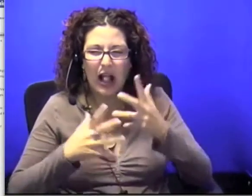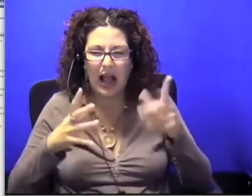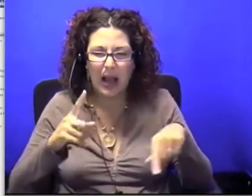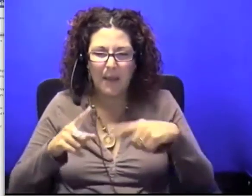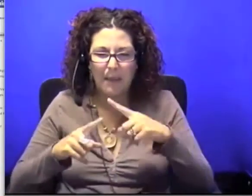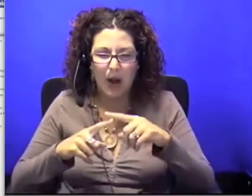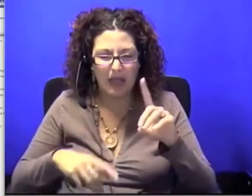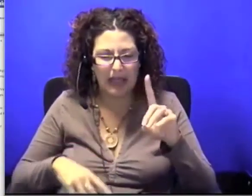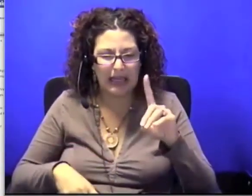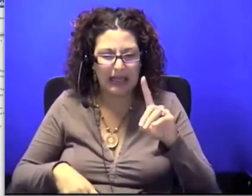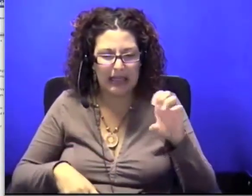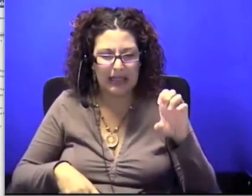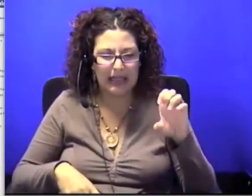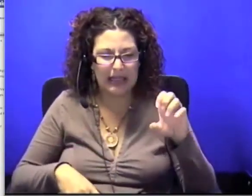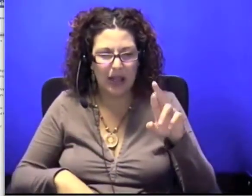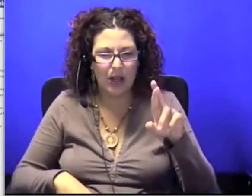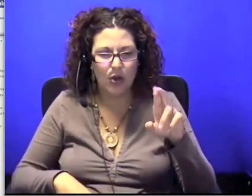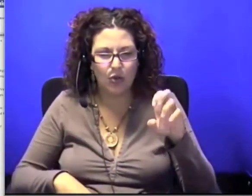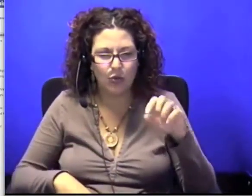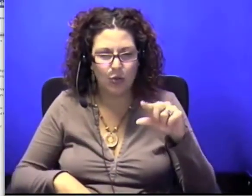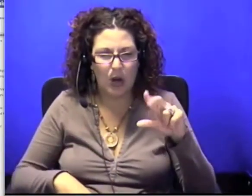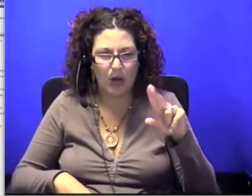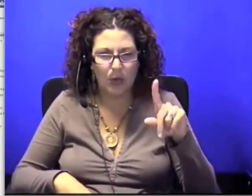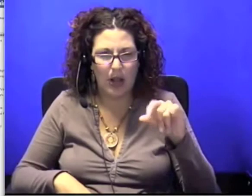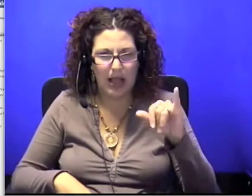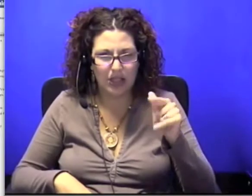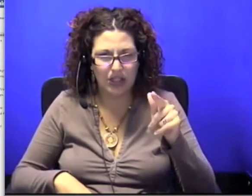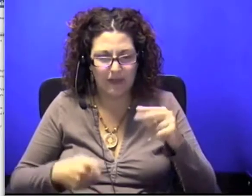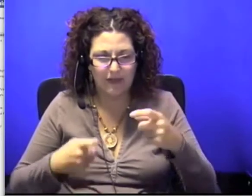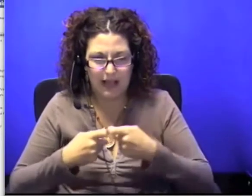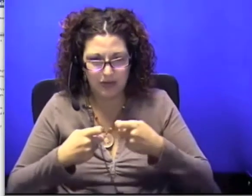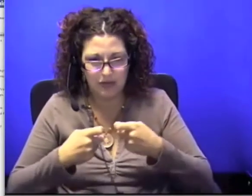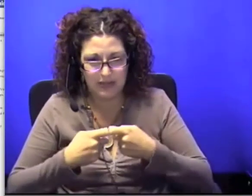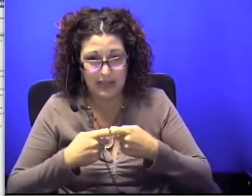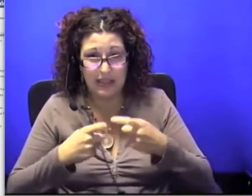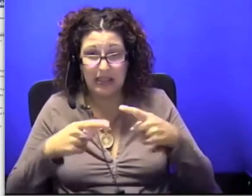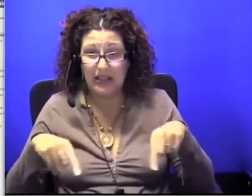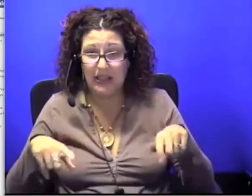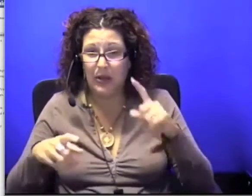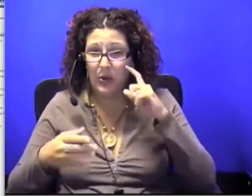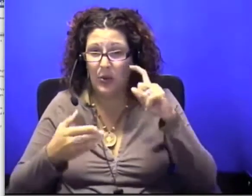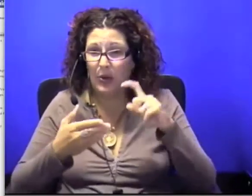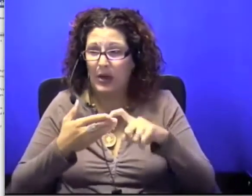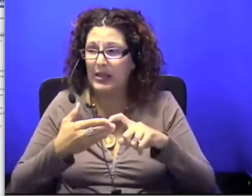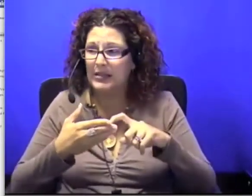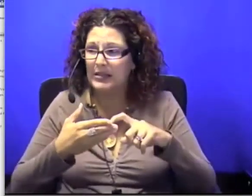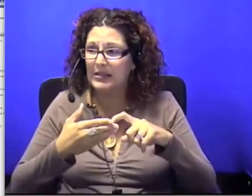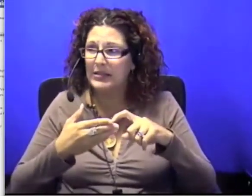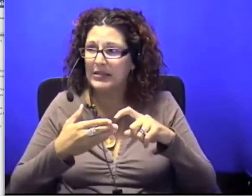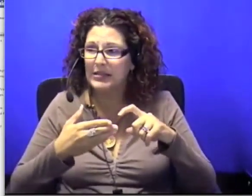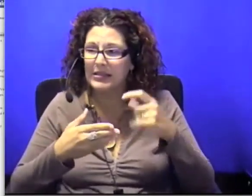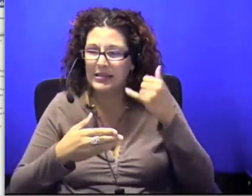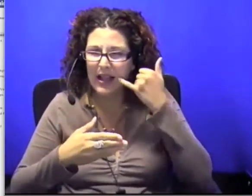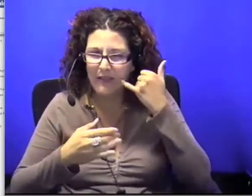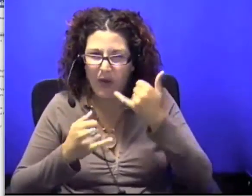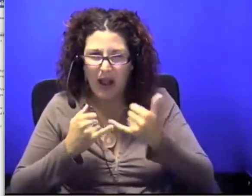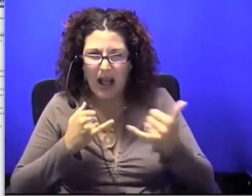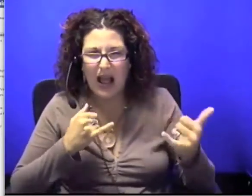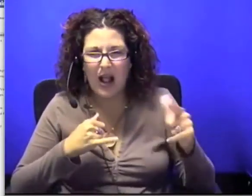lot about the deregulation of electricity. And anybody who witnessed the deregulation of telephony, meaning